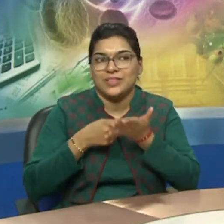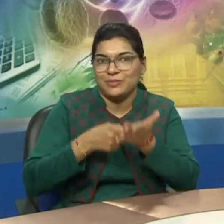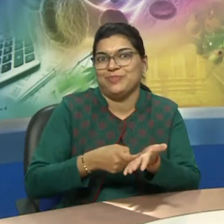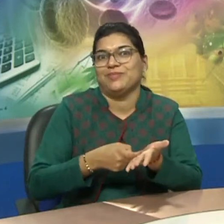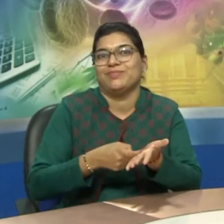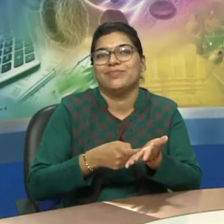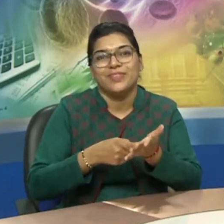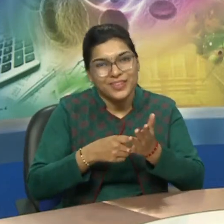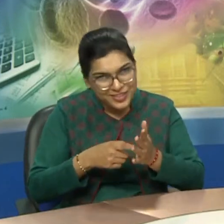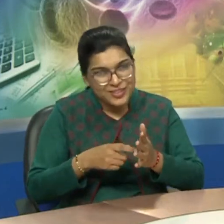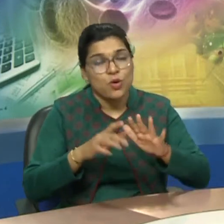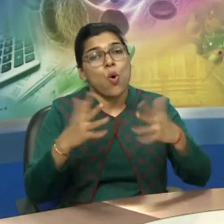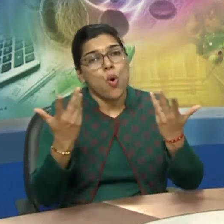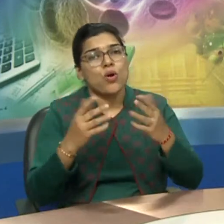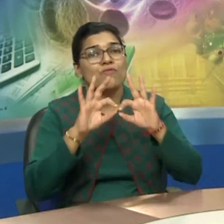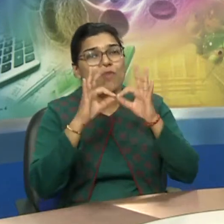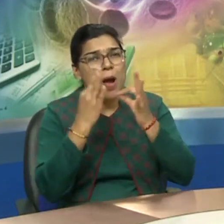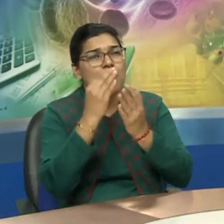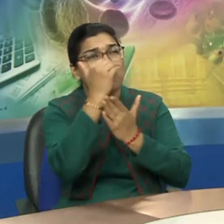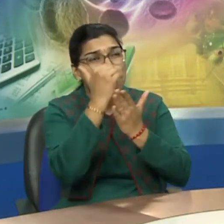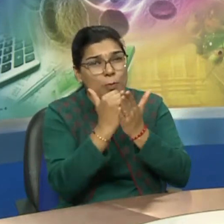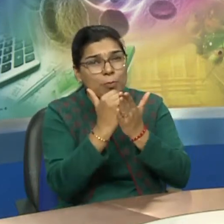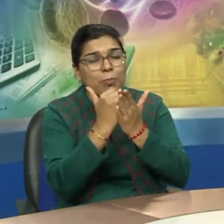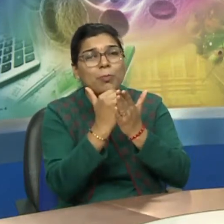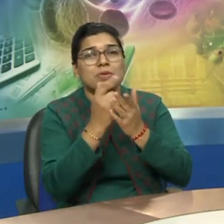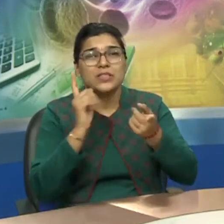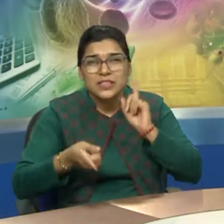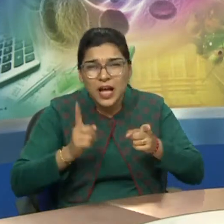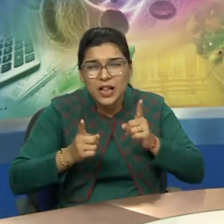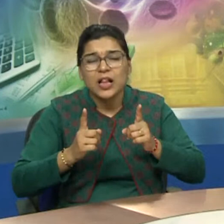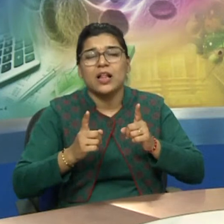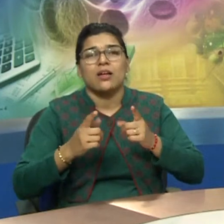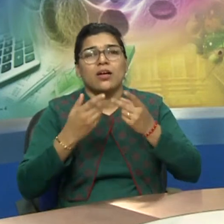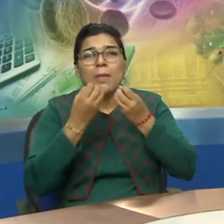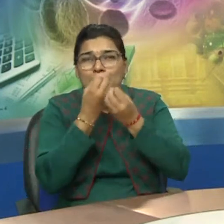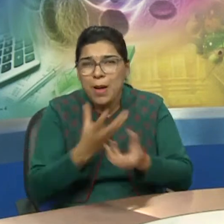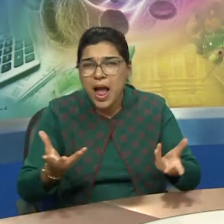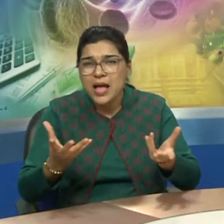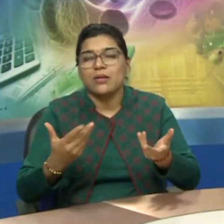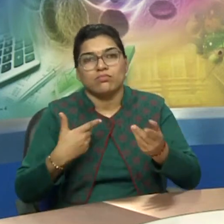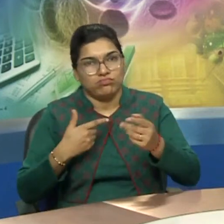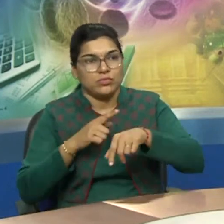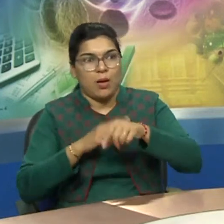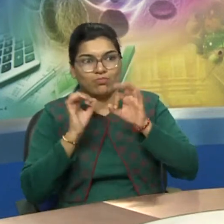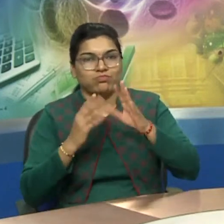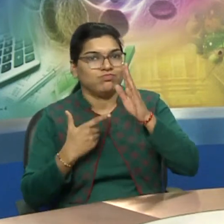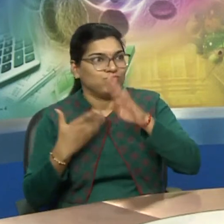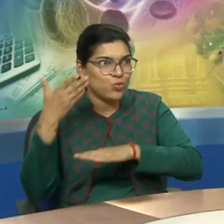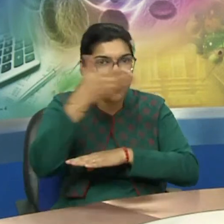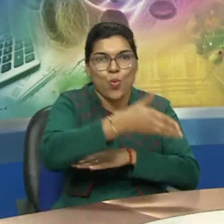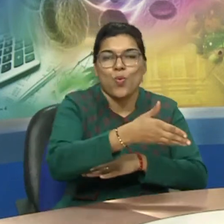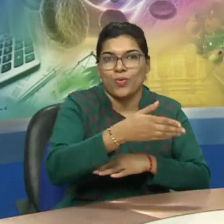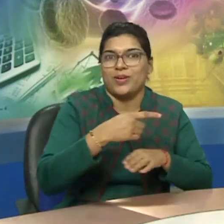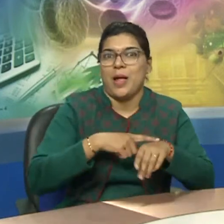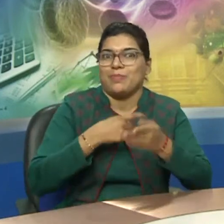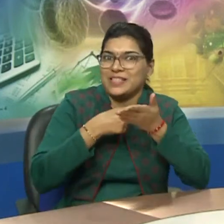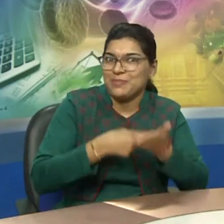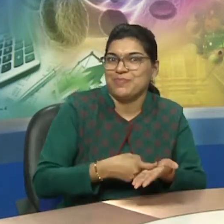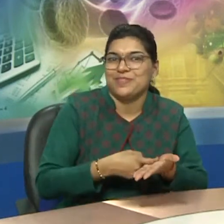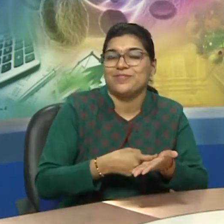tea. So accordingly, we need to do all the work at a proper time.